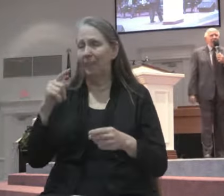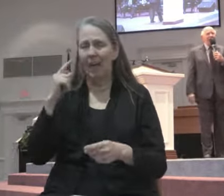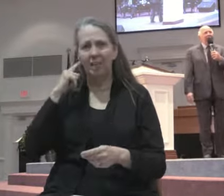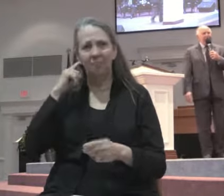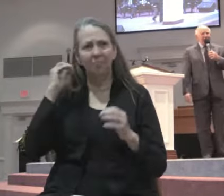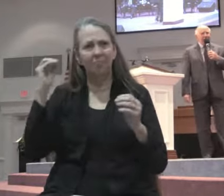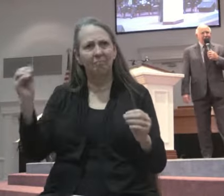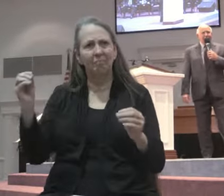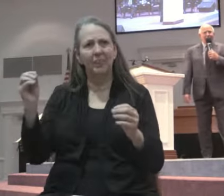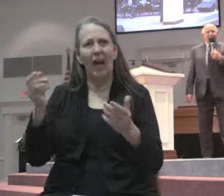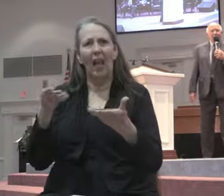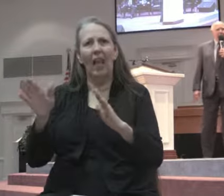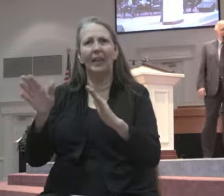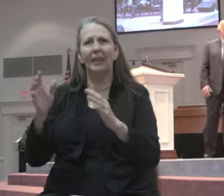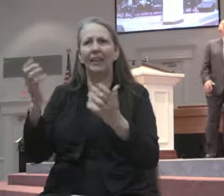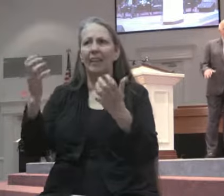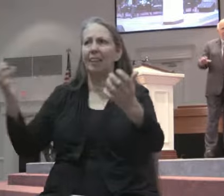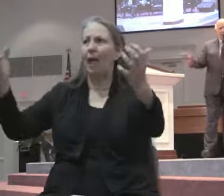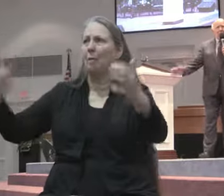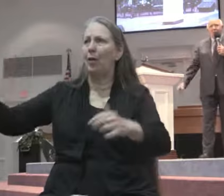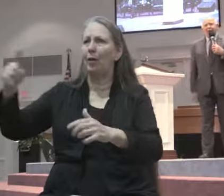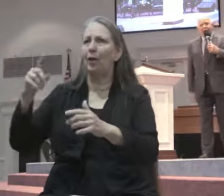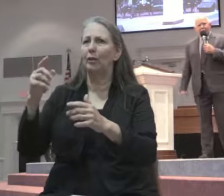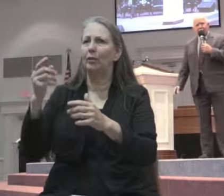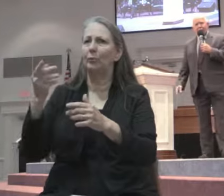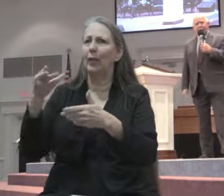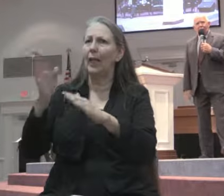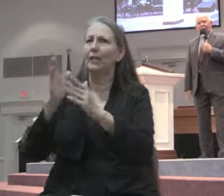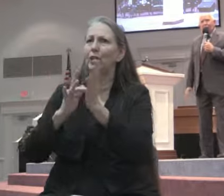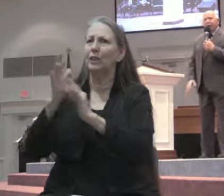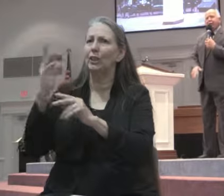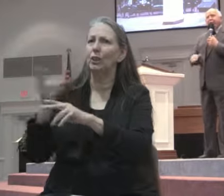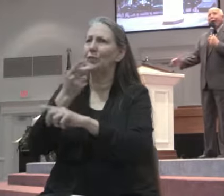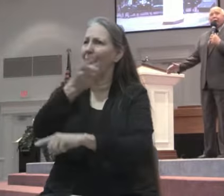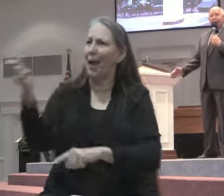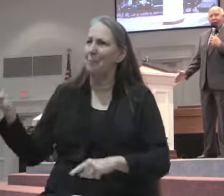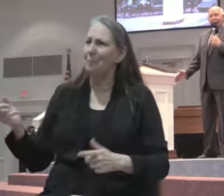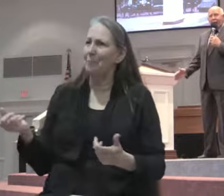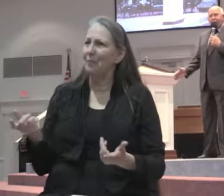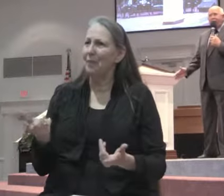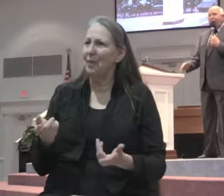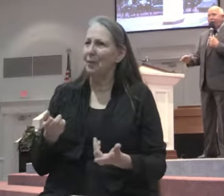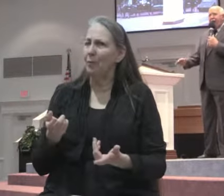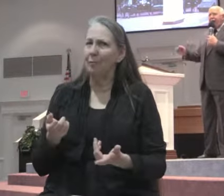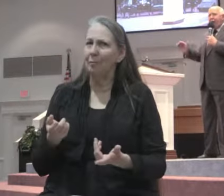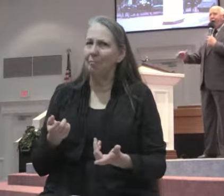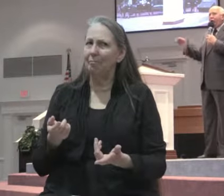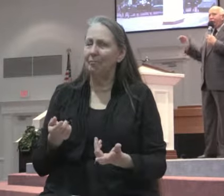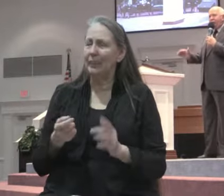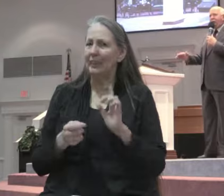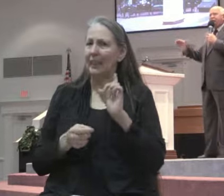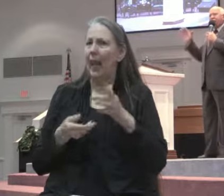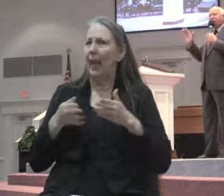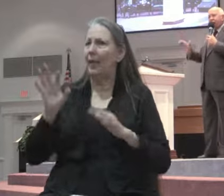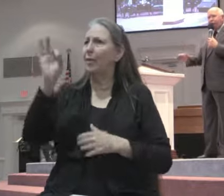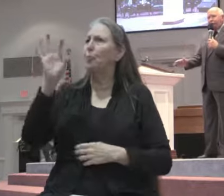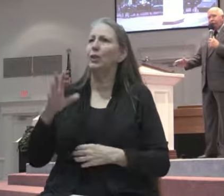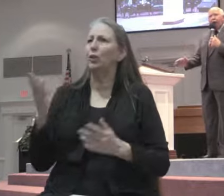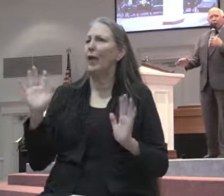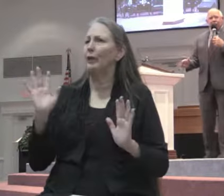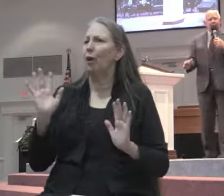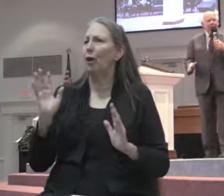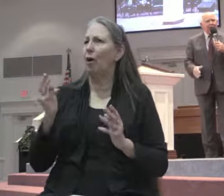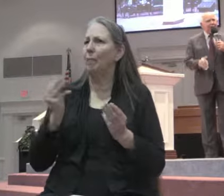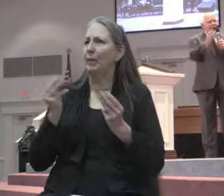of it in my life. It wasn't there, you know. We didn't recognize any other ministries in